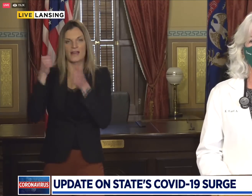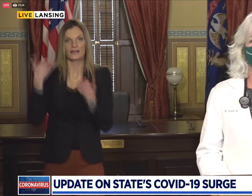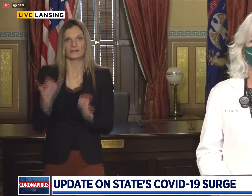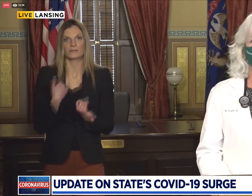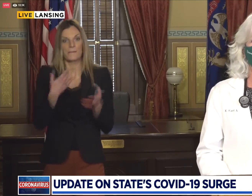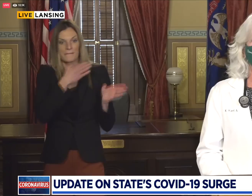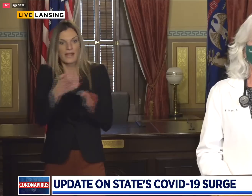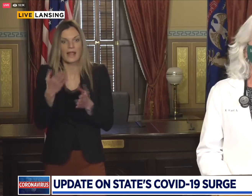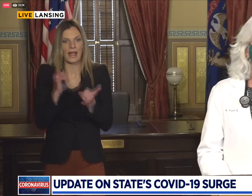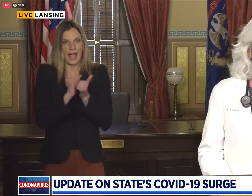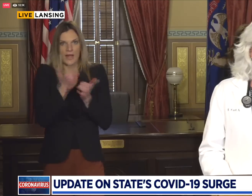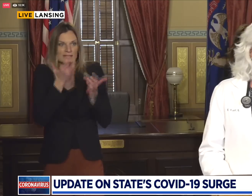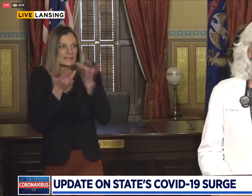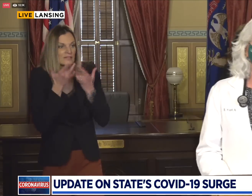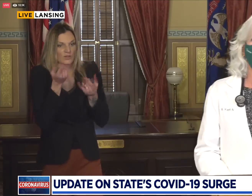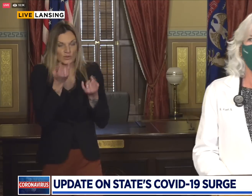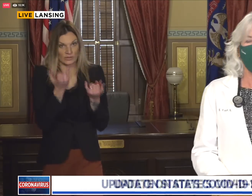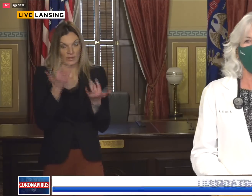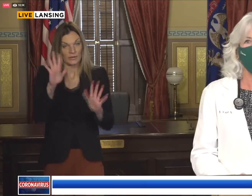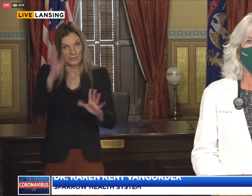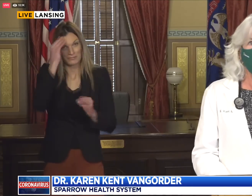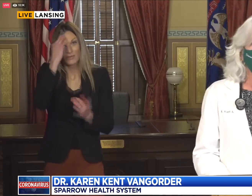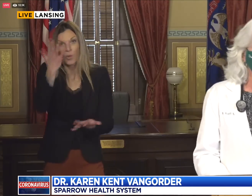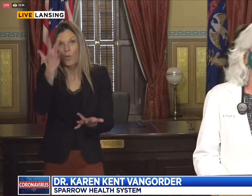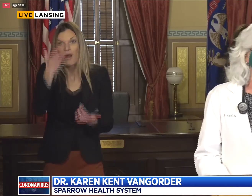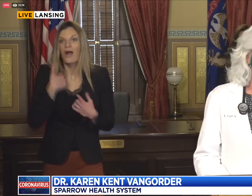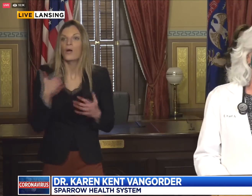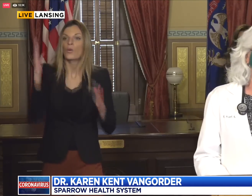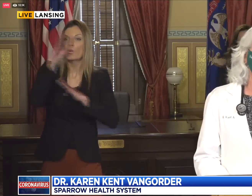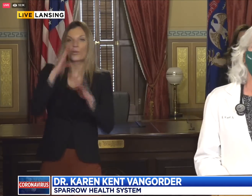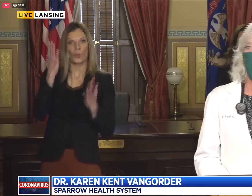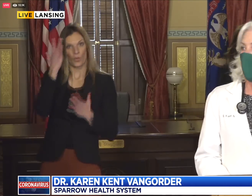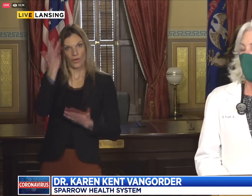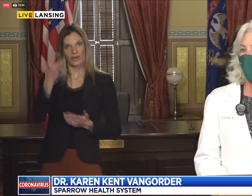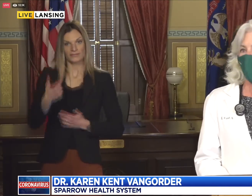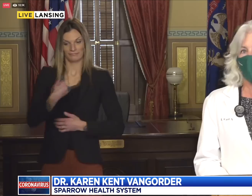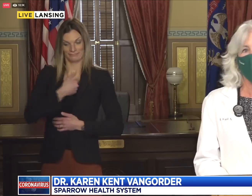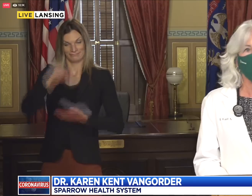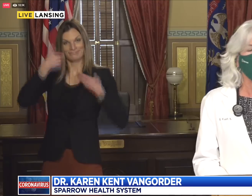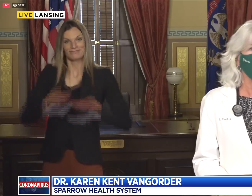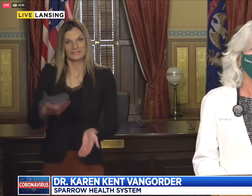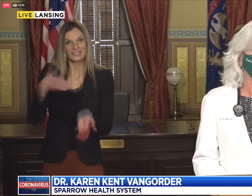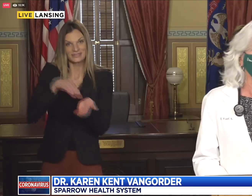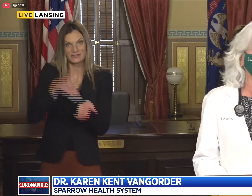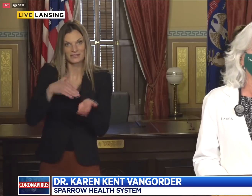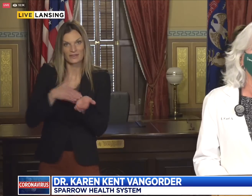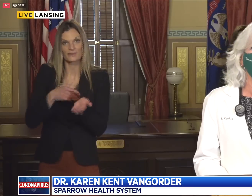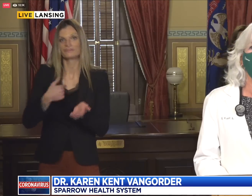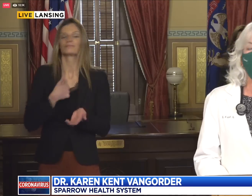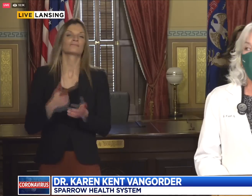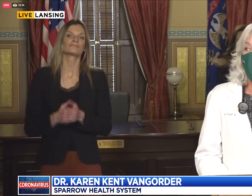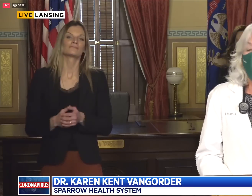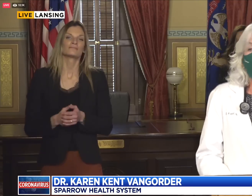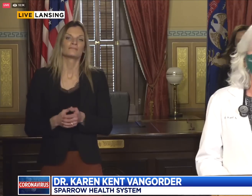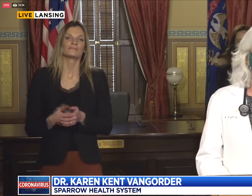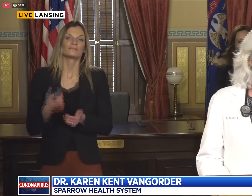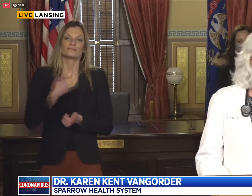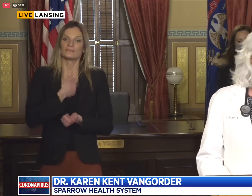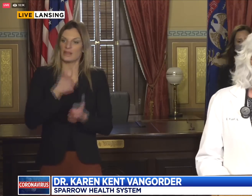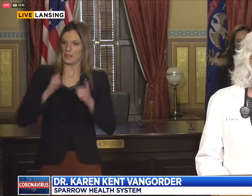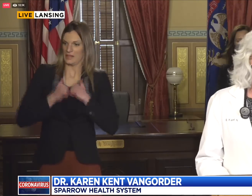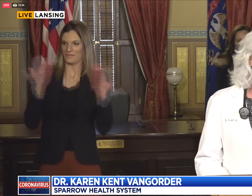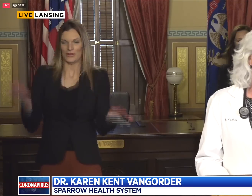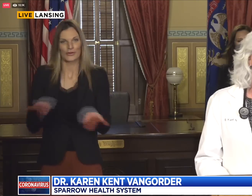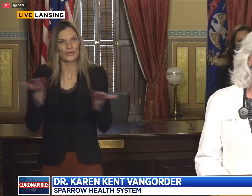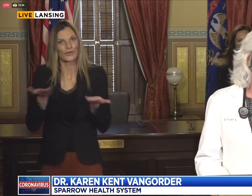plans. This is concerning to me as a family doctor and to me as a person who lives in a